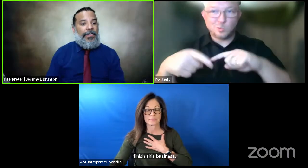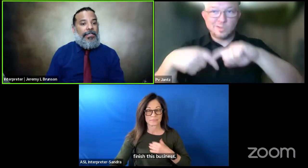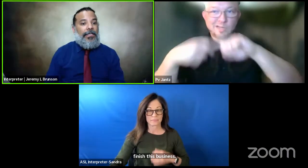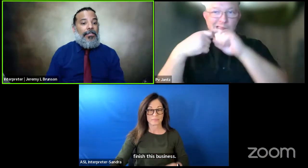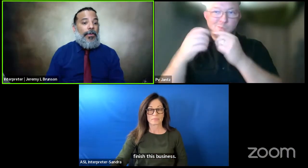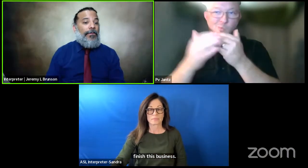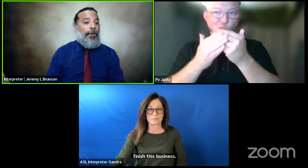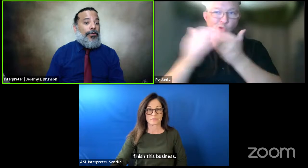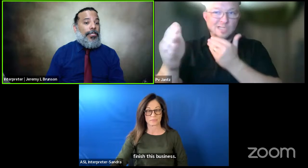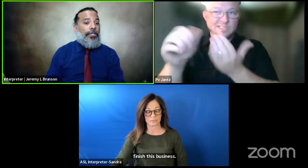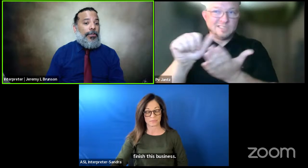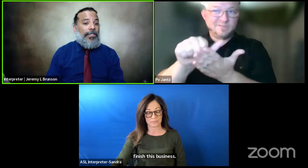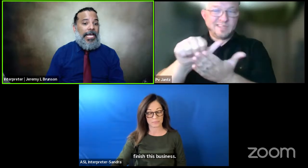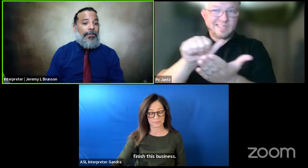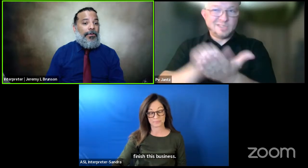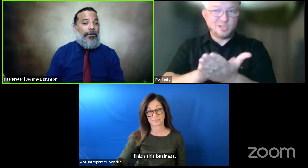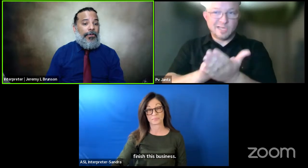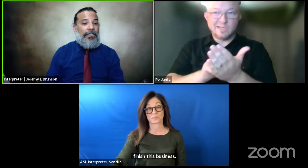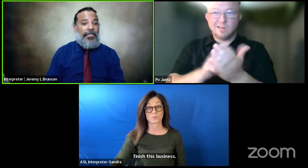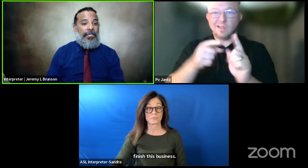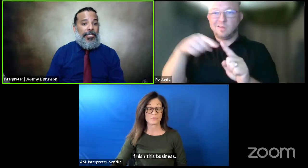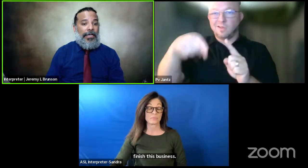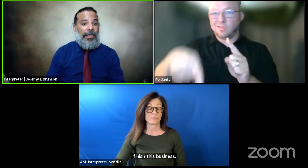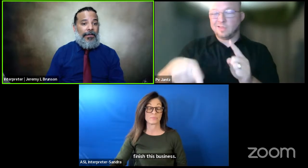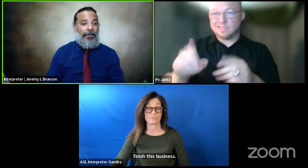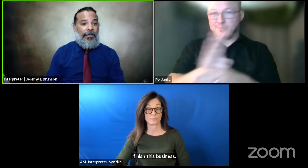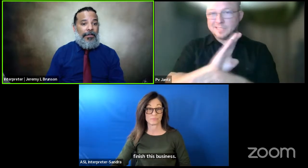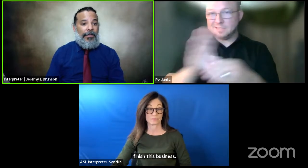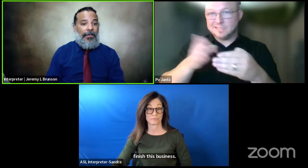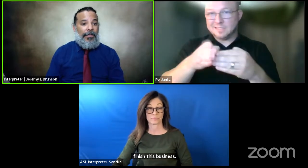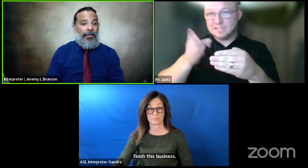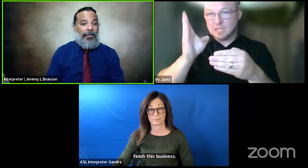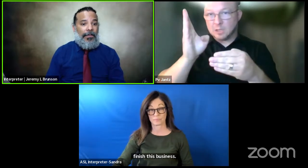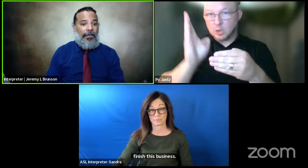Commissioner Jantz. So we have a motion to table the rest of the agenda